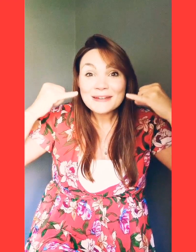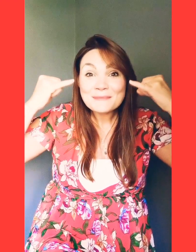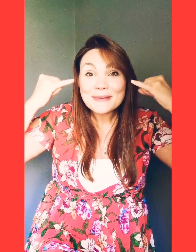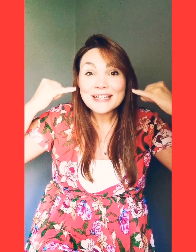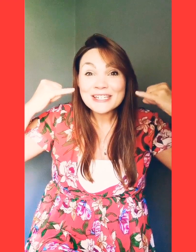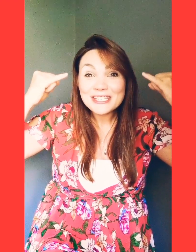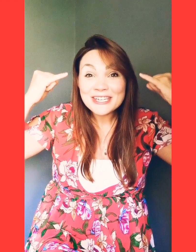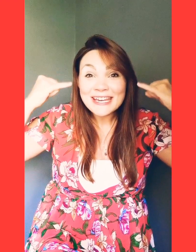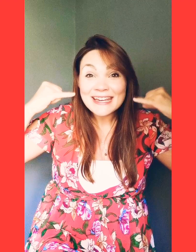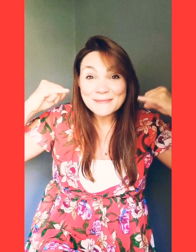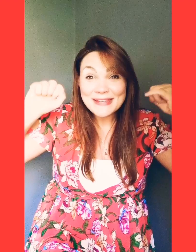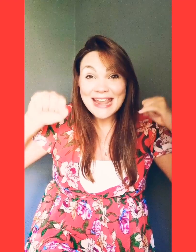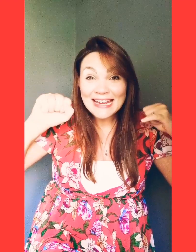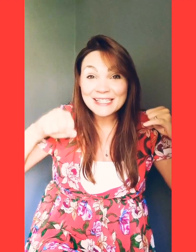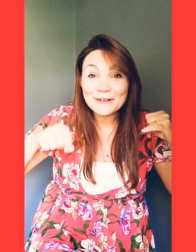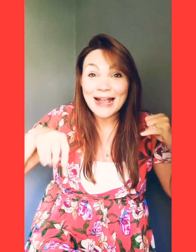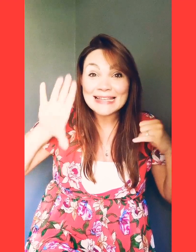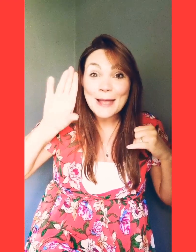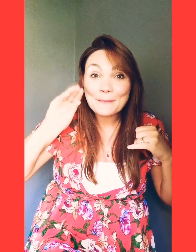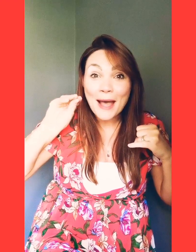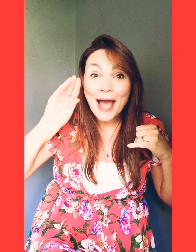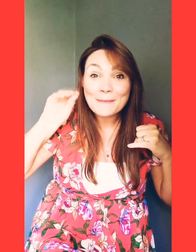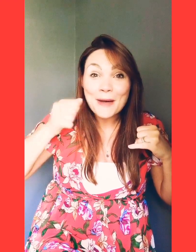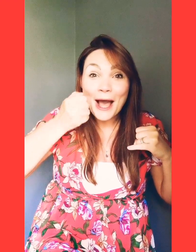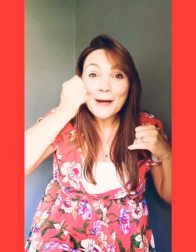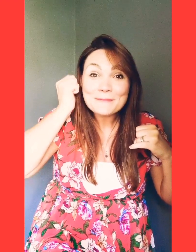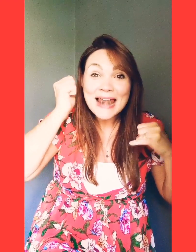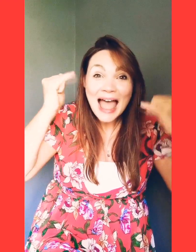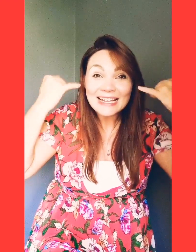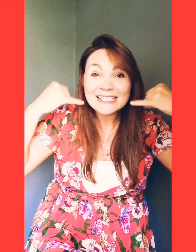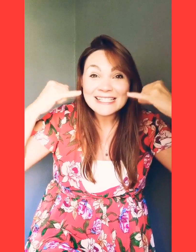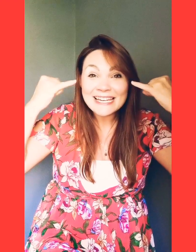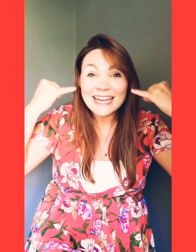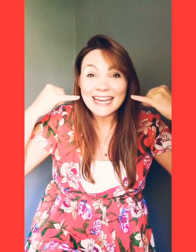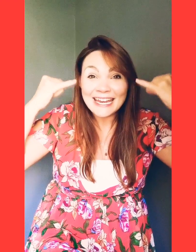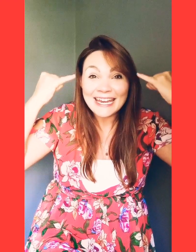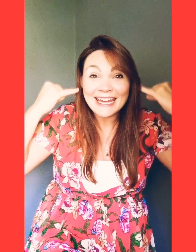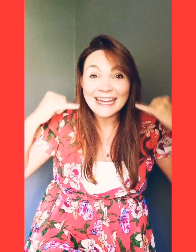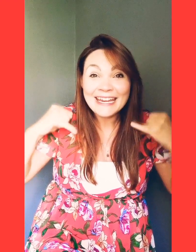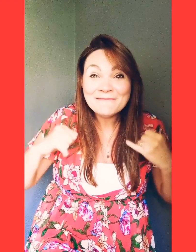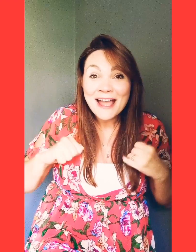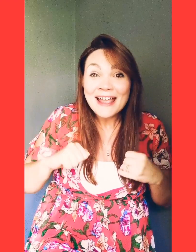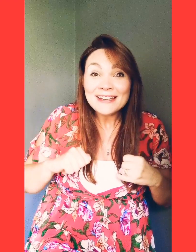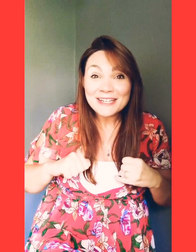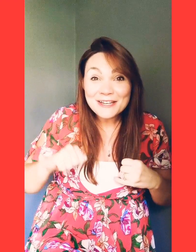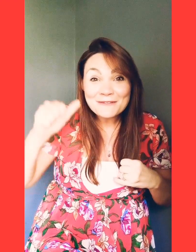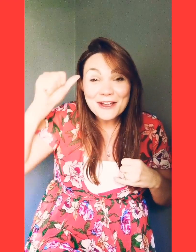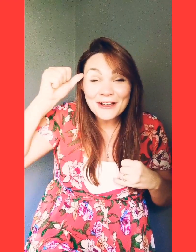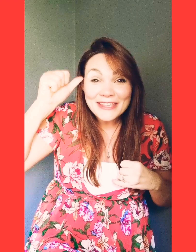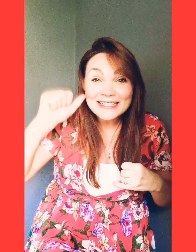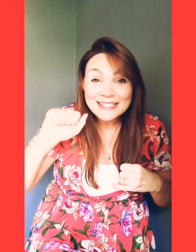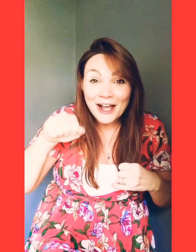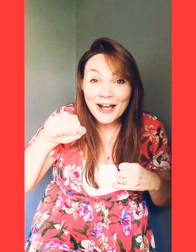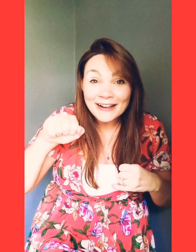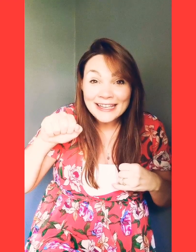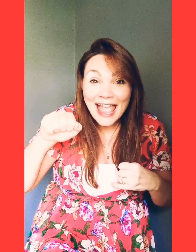sheep. A sheep. Yes, you guys. A bah, bah, black sheep. Do you know this song?